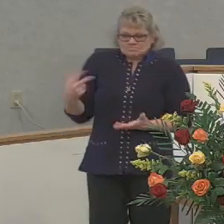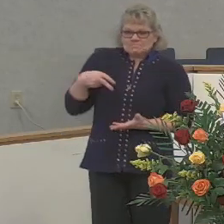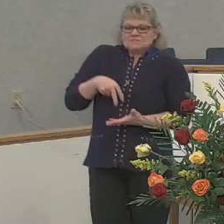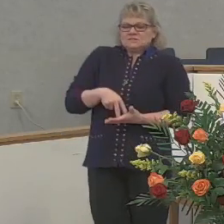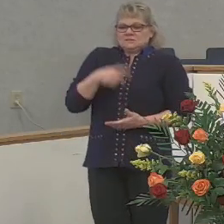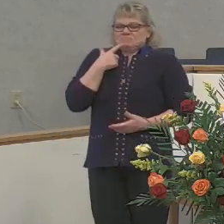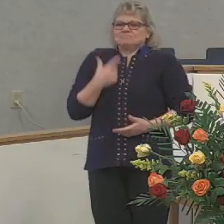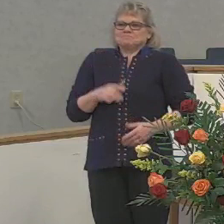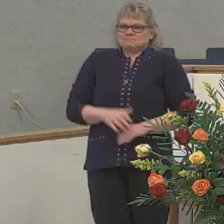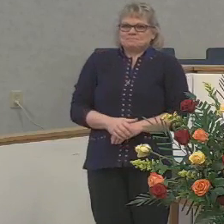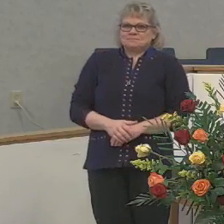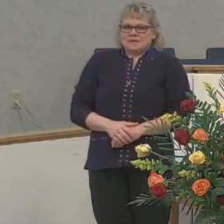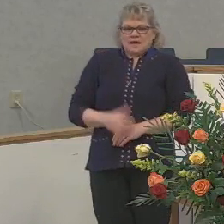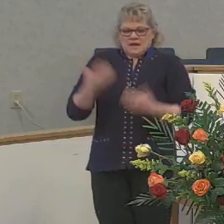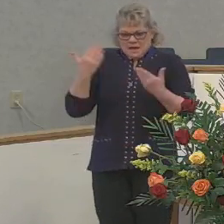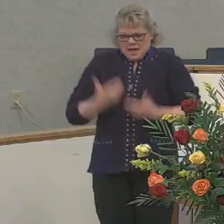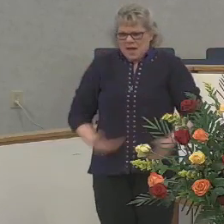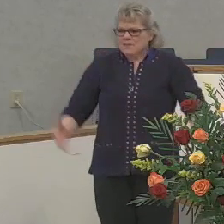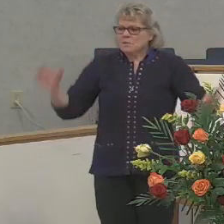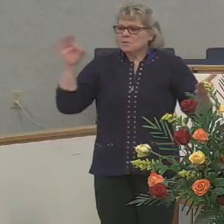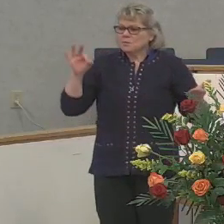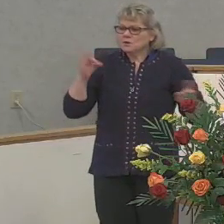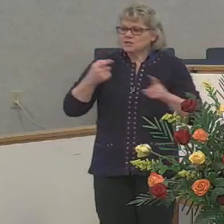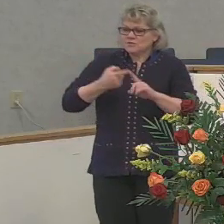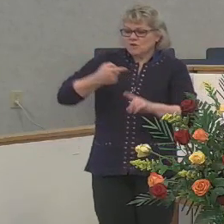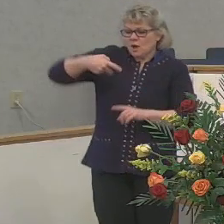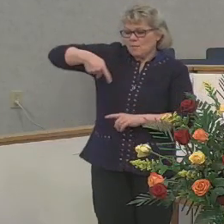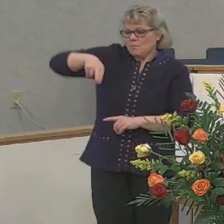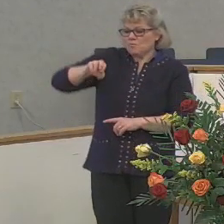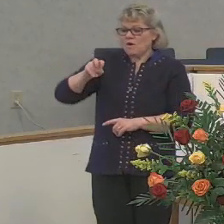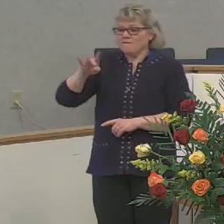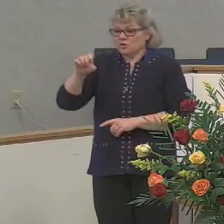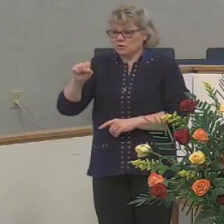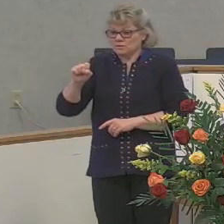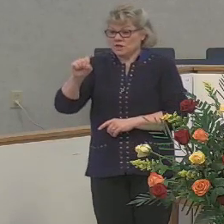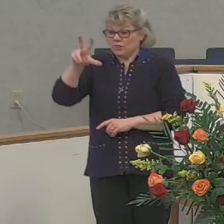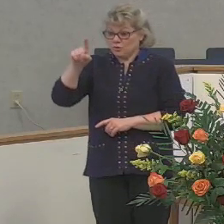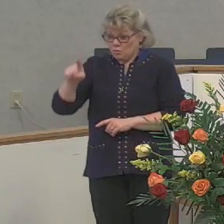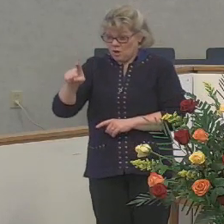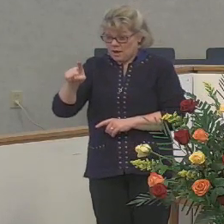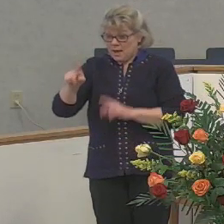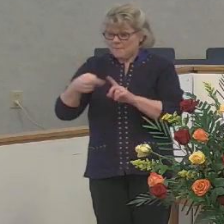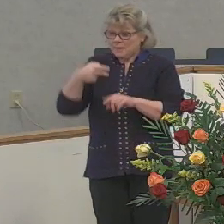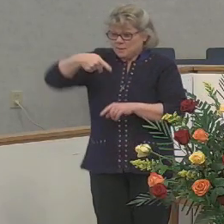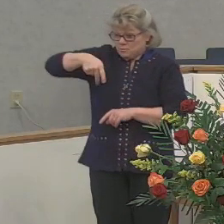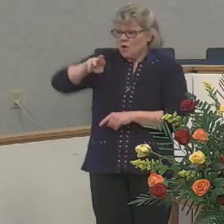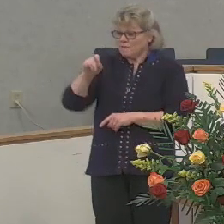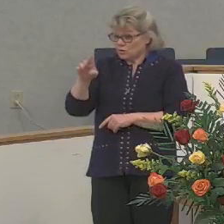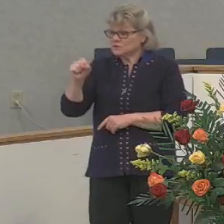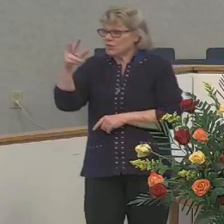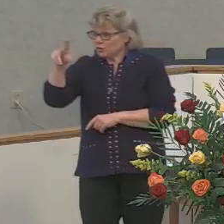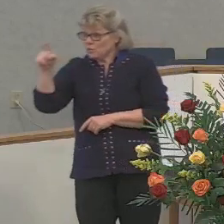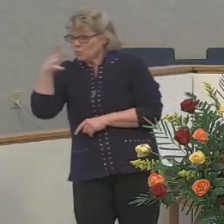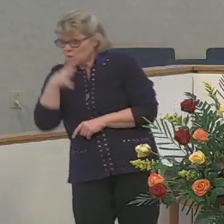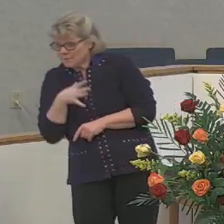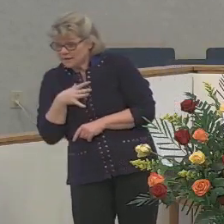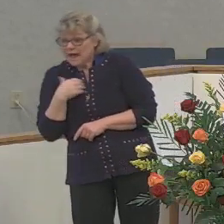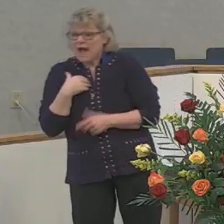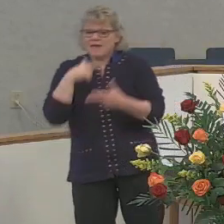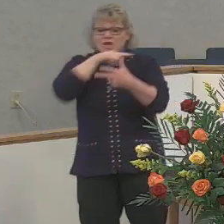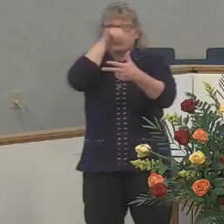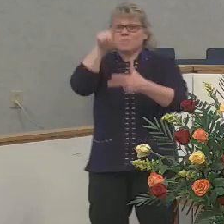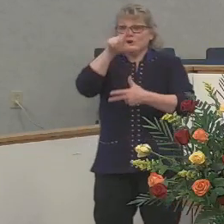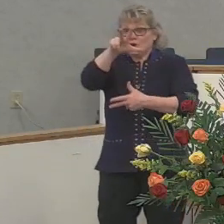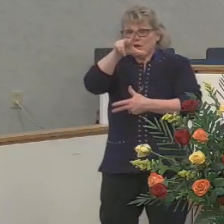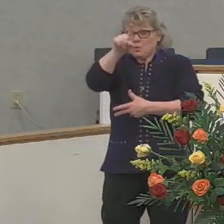said, "I am preaching from Proverbs 31 today about the Proverbs 31 woman. I have 31